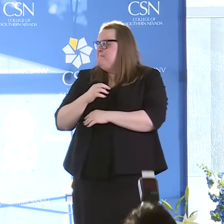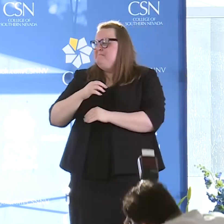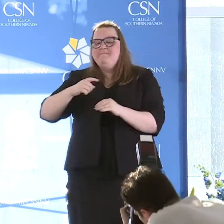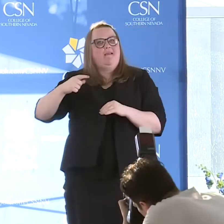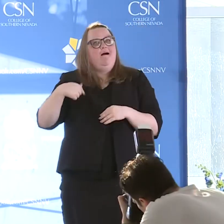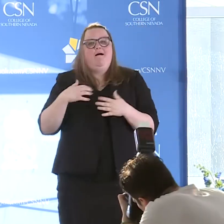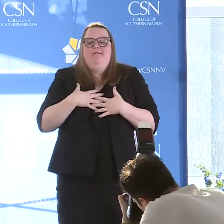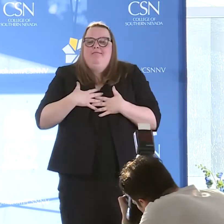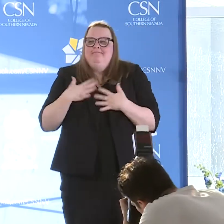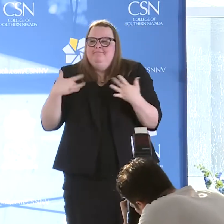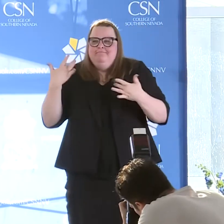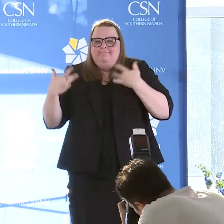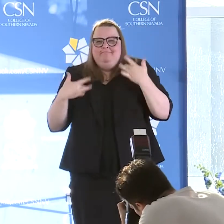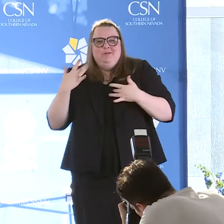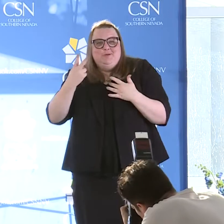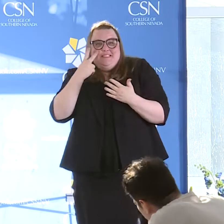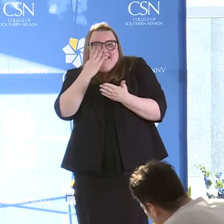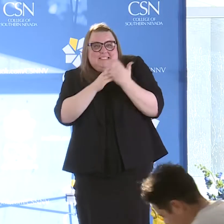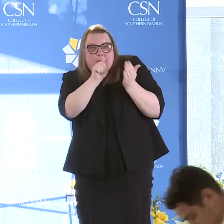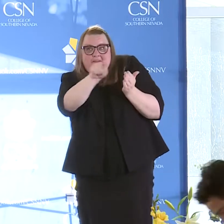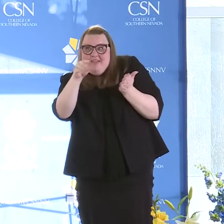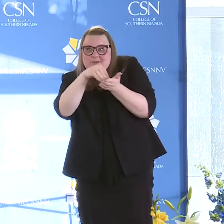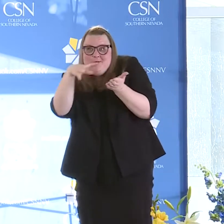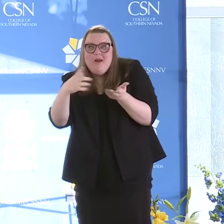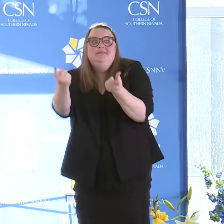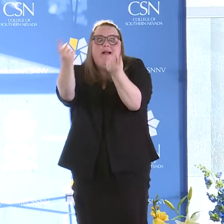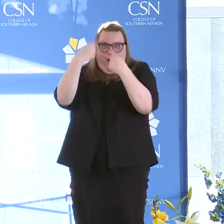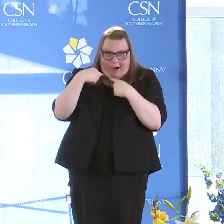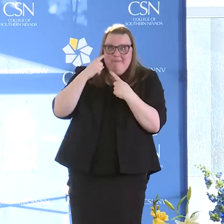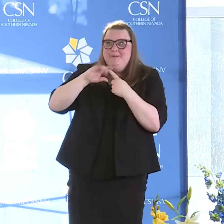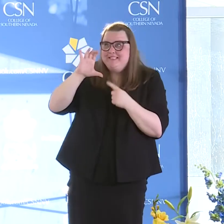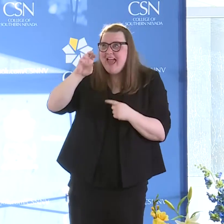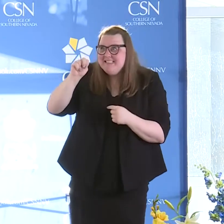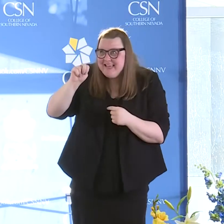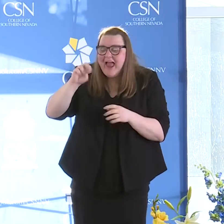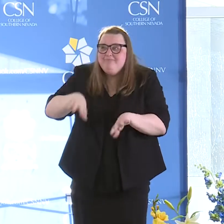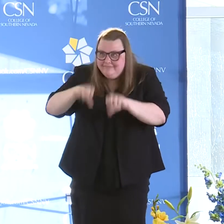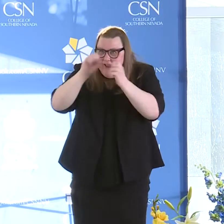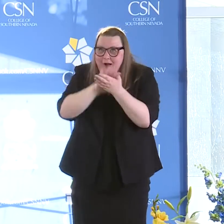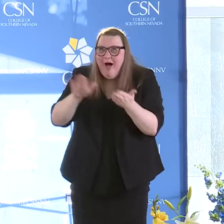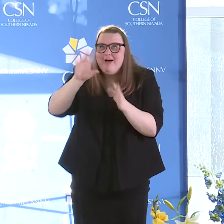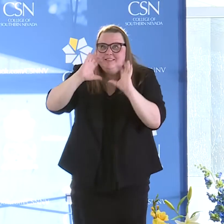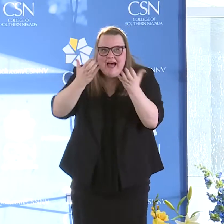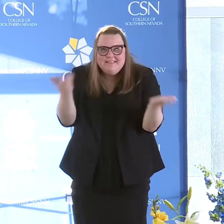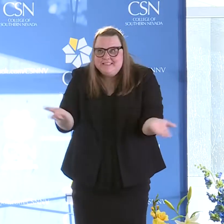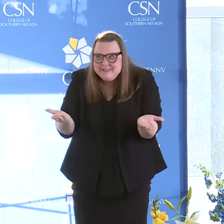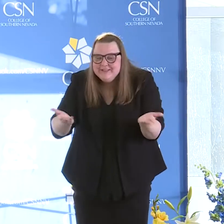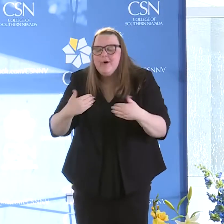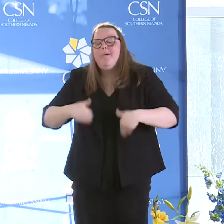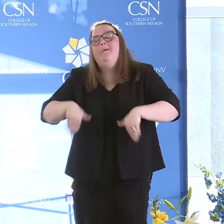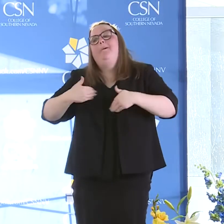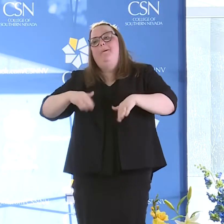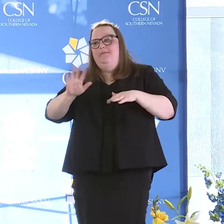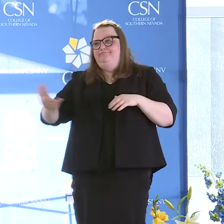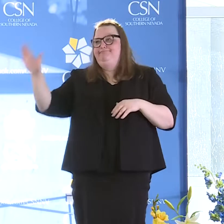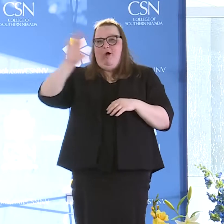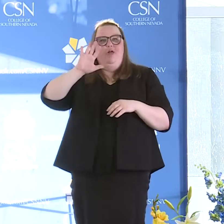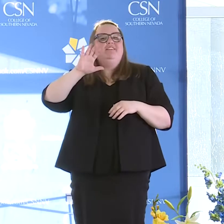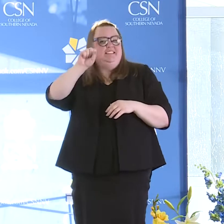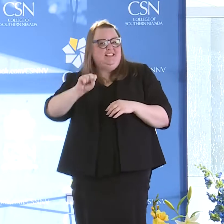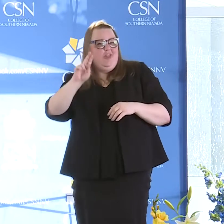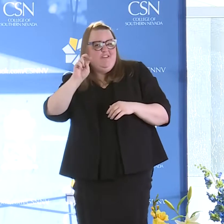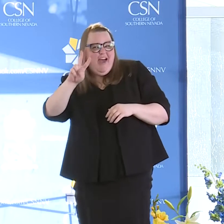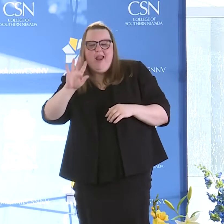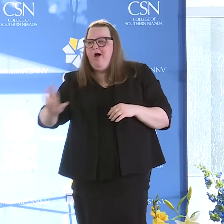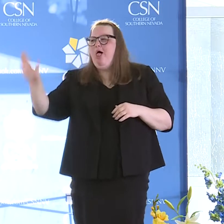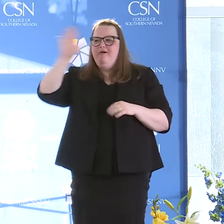I really can't wait to see some of these students come through the gates and doors of higher education institutions throughout Southern Nevada, throughout